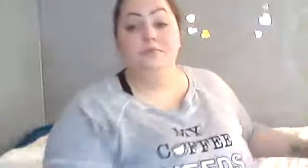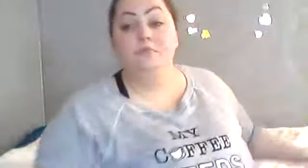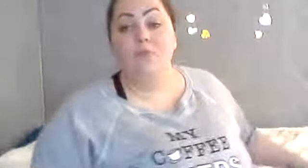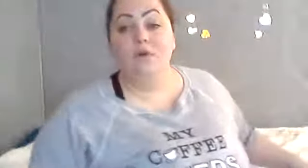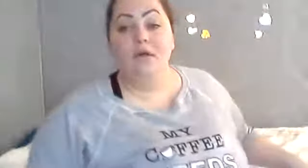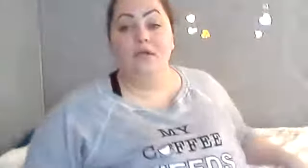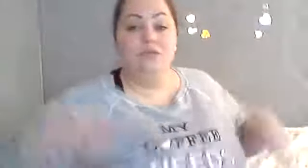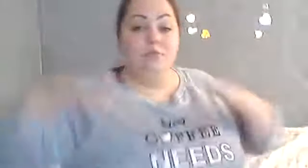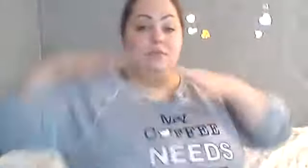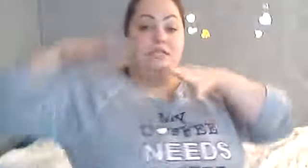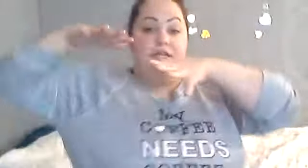Okay, so mudslide.